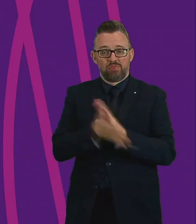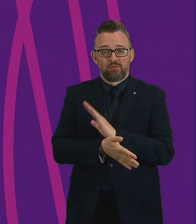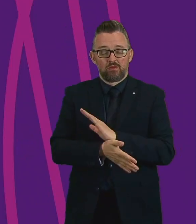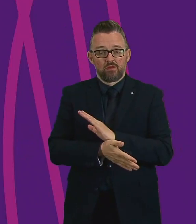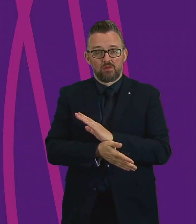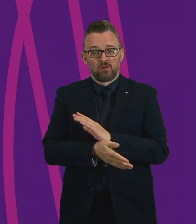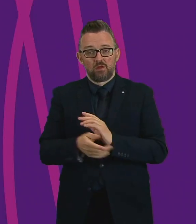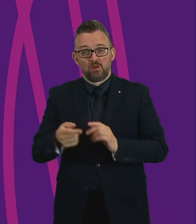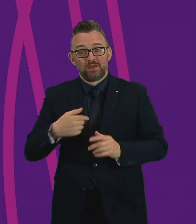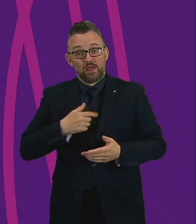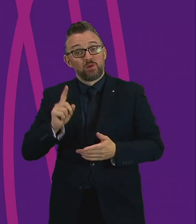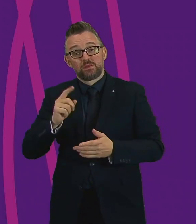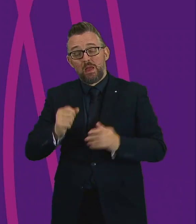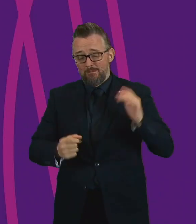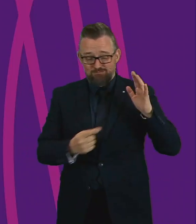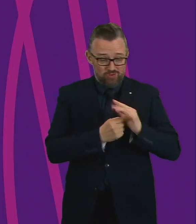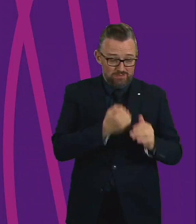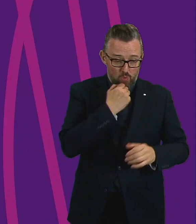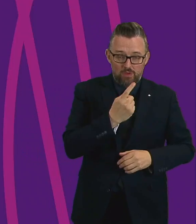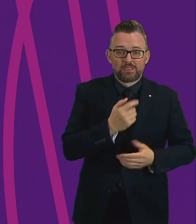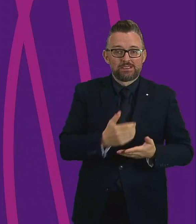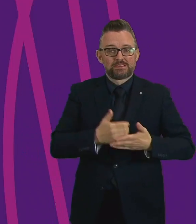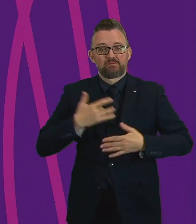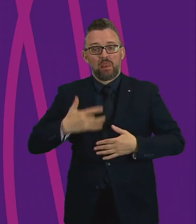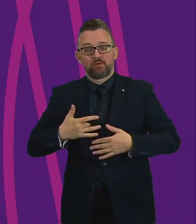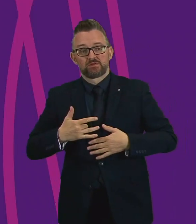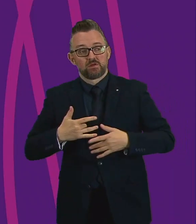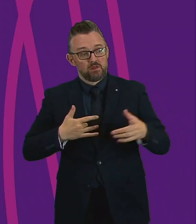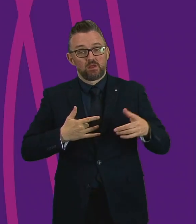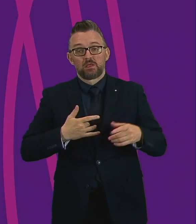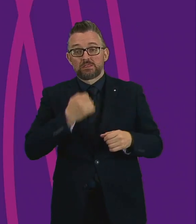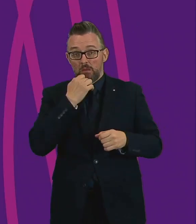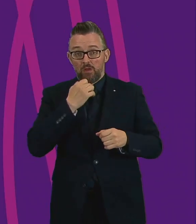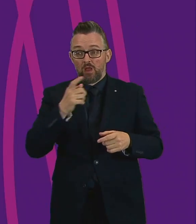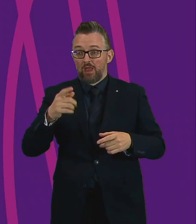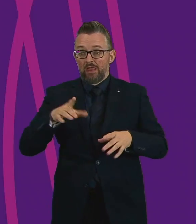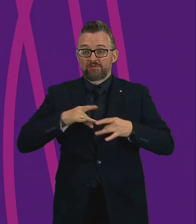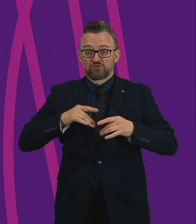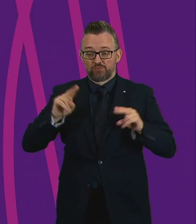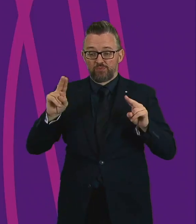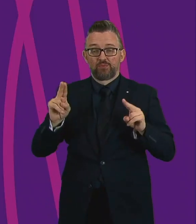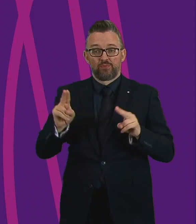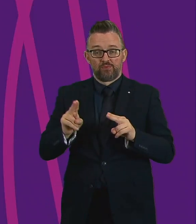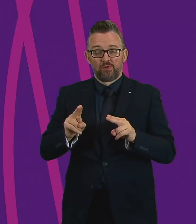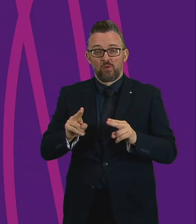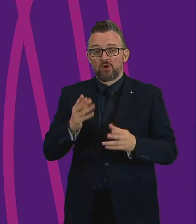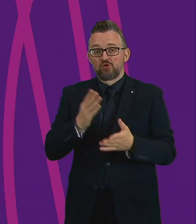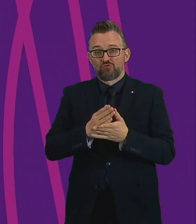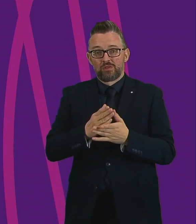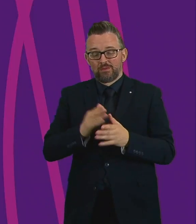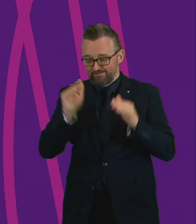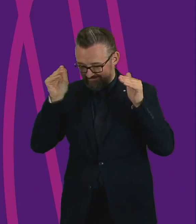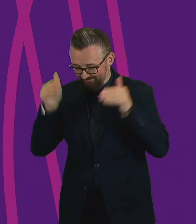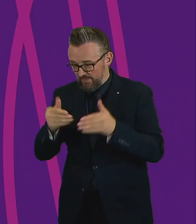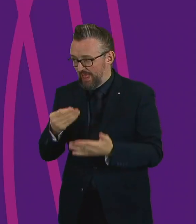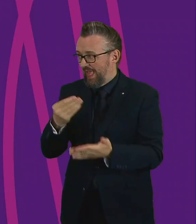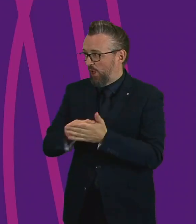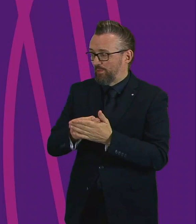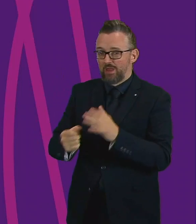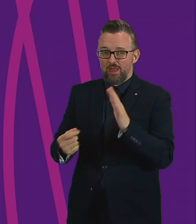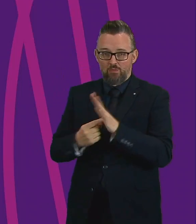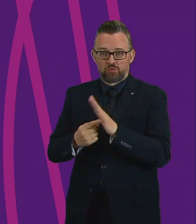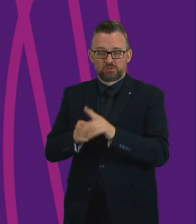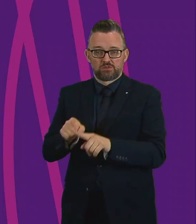collective priority. Thankfully, infections are now in steady decline and the economy must increasingly take centre stage. Confidence in the future